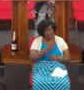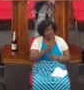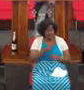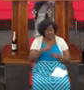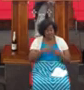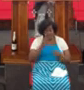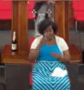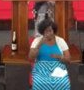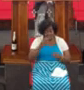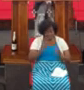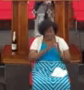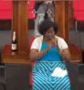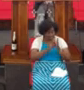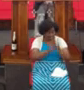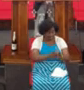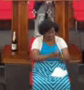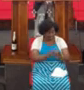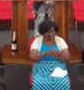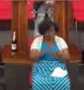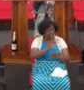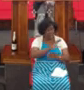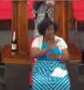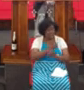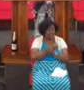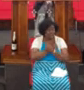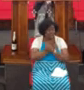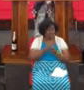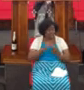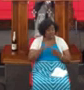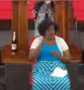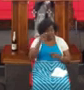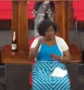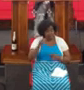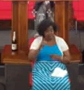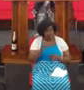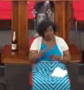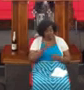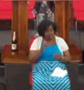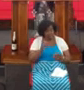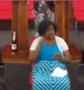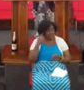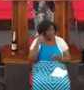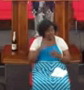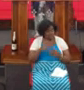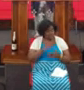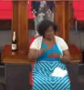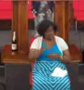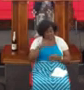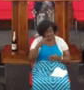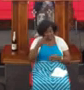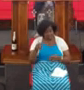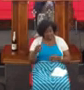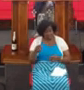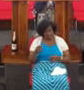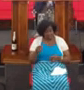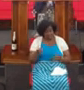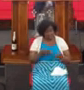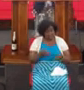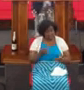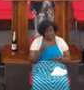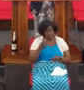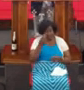see a demonstration of your love towards him. Listen to what John the Eighth Apostle said. Hereby